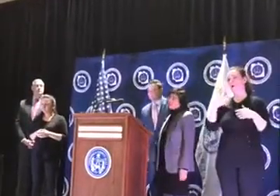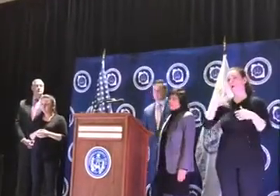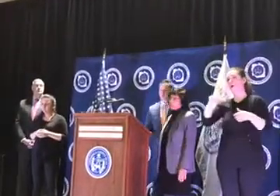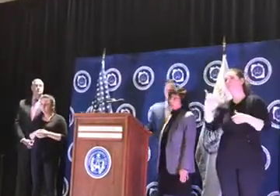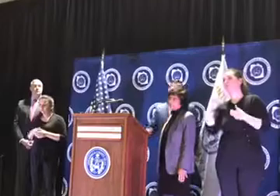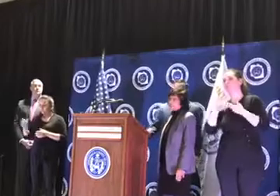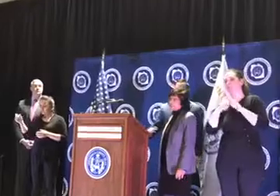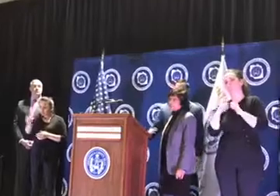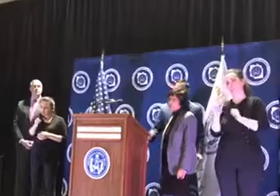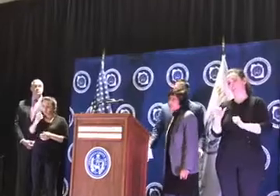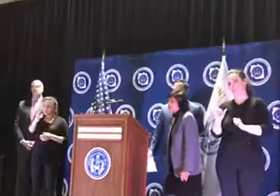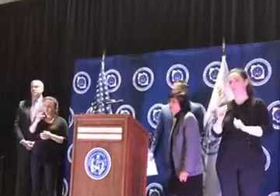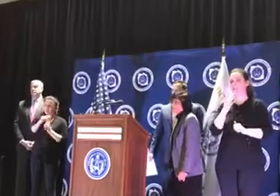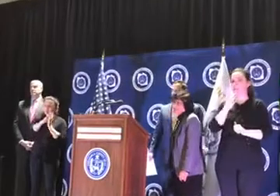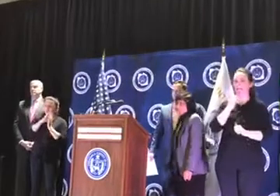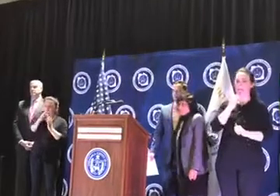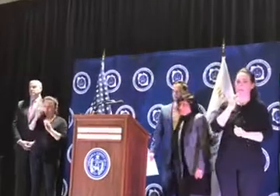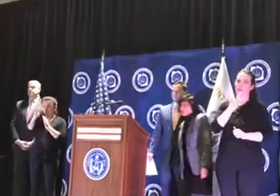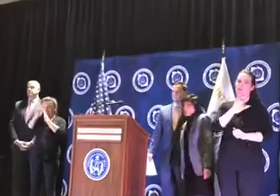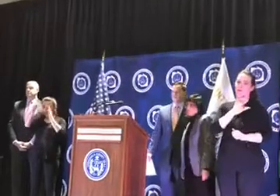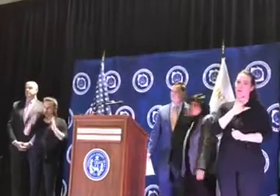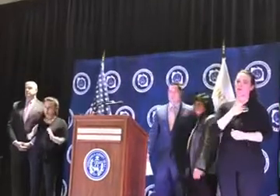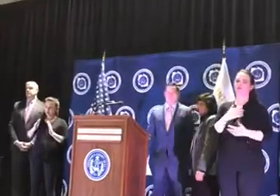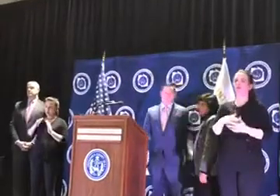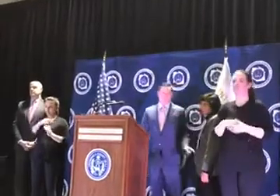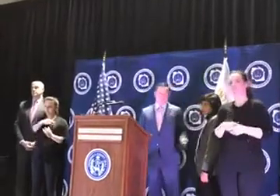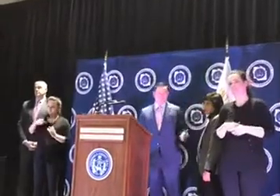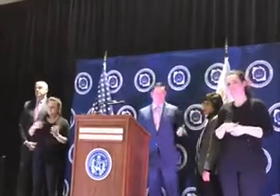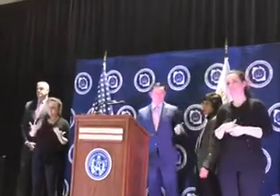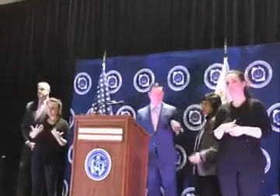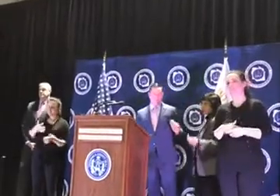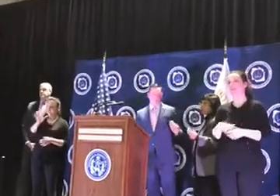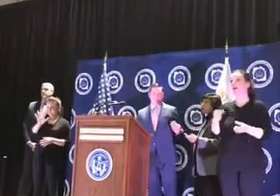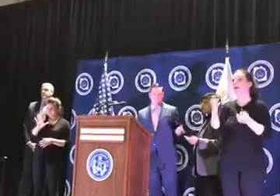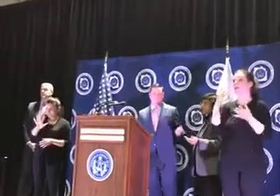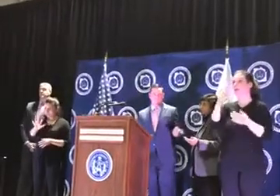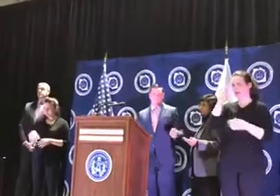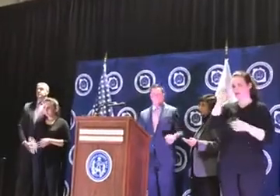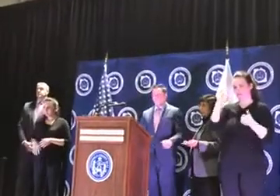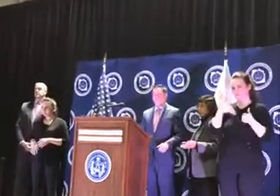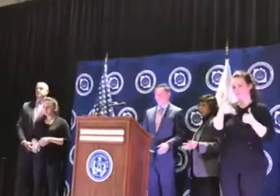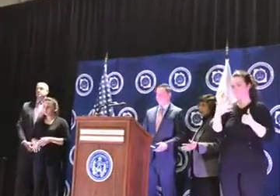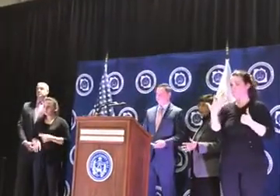have 5 hospitalizations 5, okay. at this point. And 1 in critical? 4 So good. 2